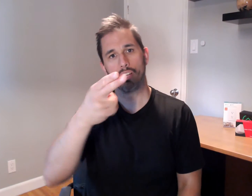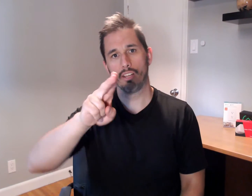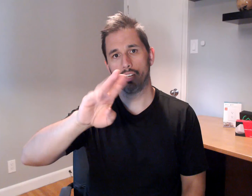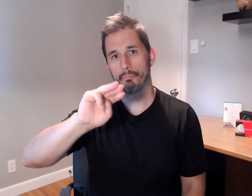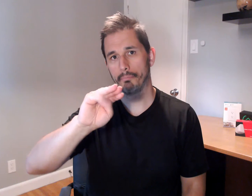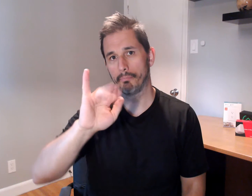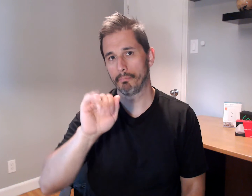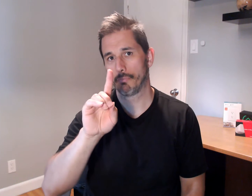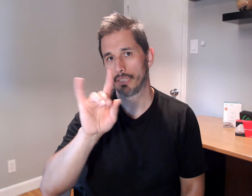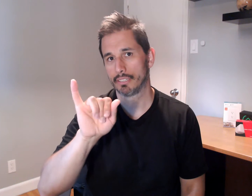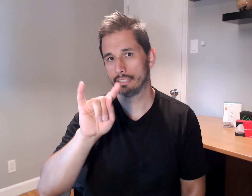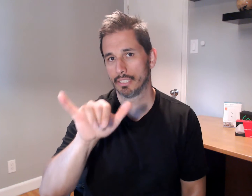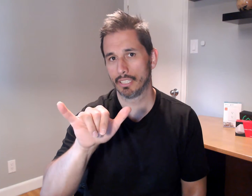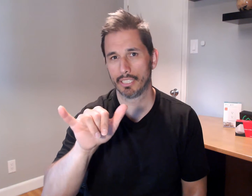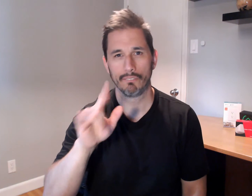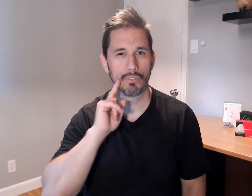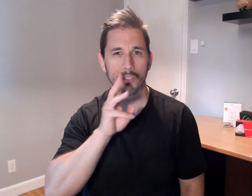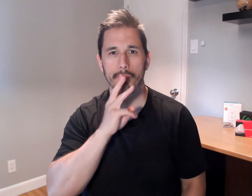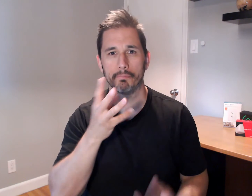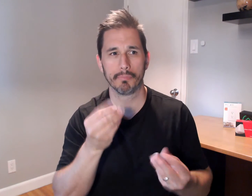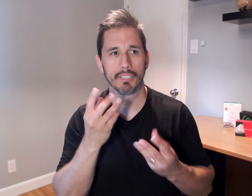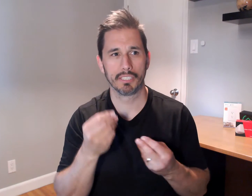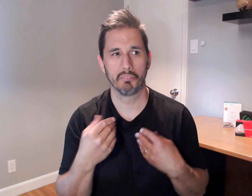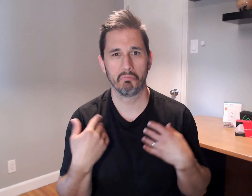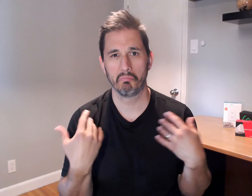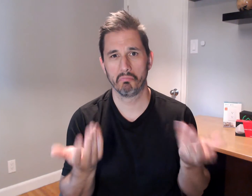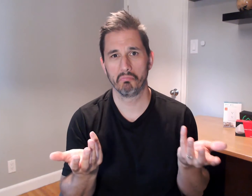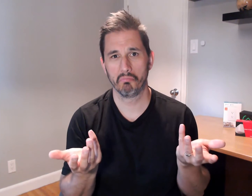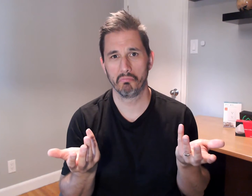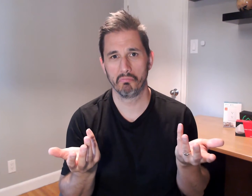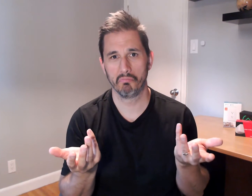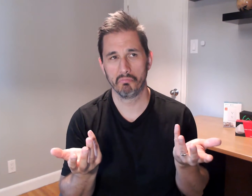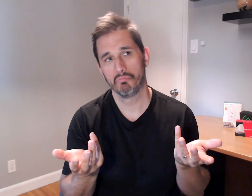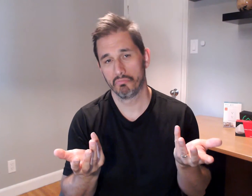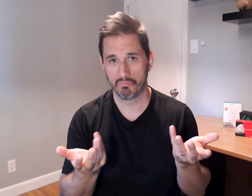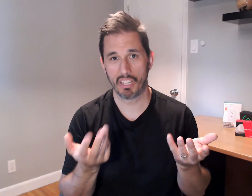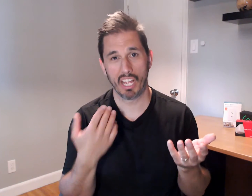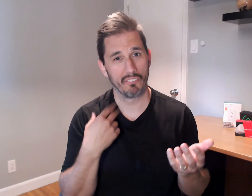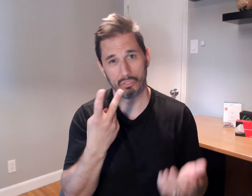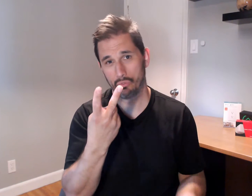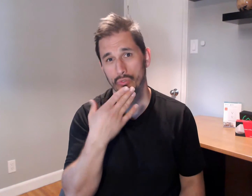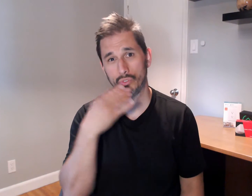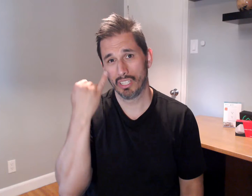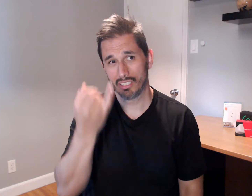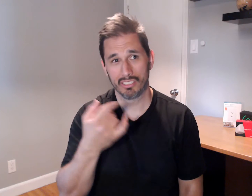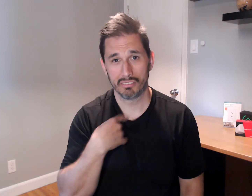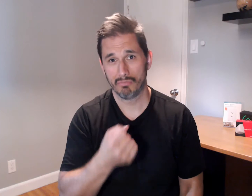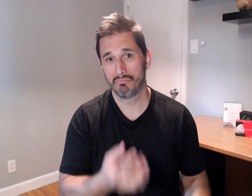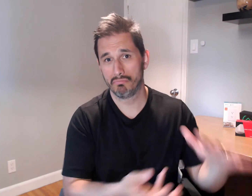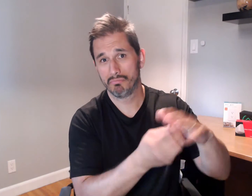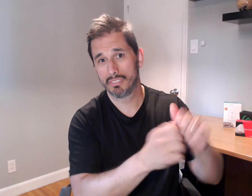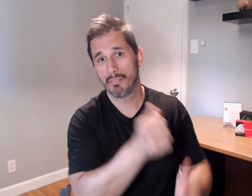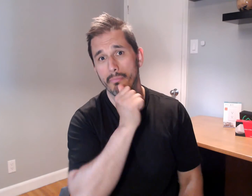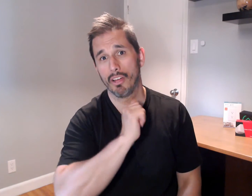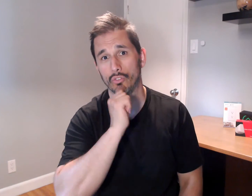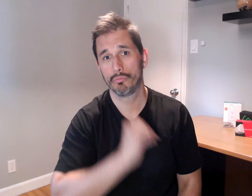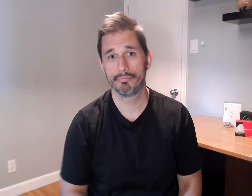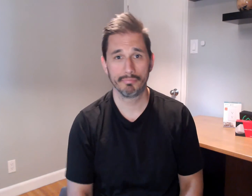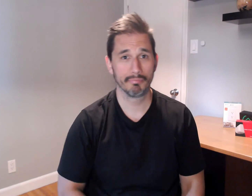lastly, the humidity sensor. Well, I have a couple good ideas of how I could use this. First is in the bathroom. Usually